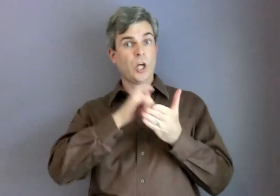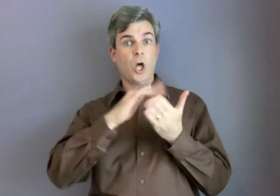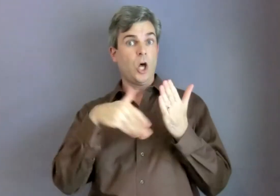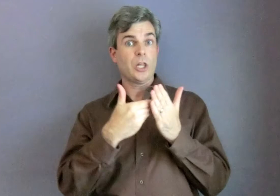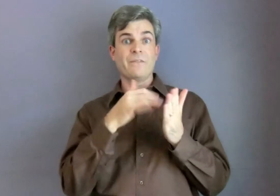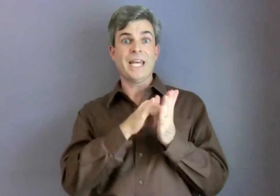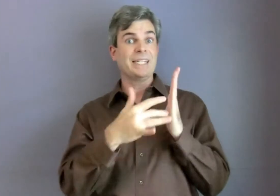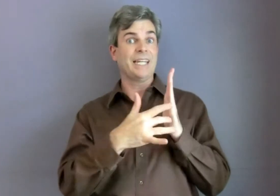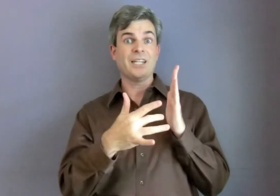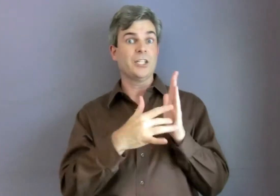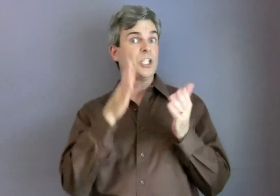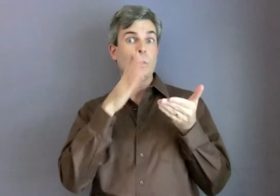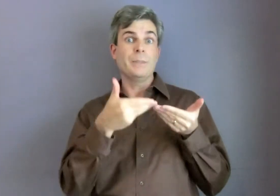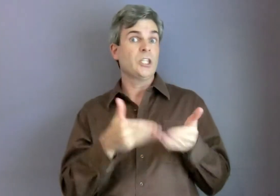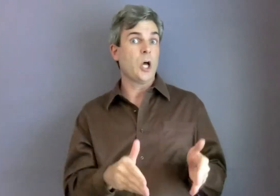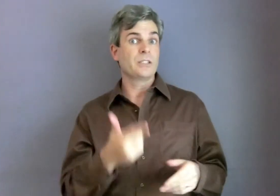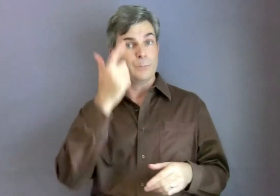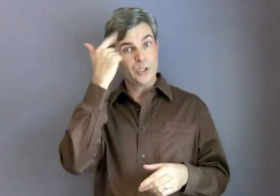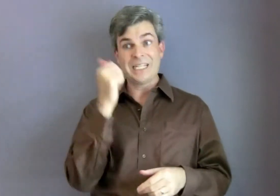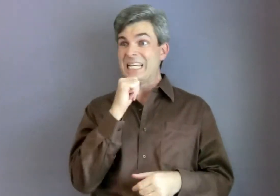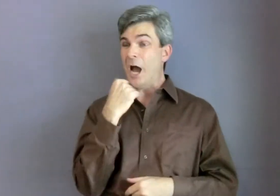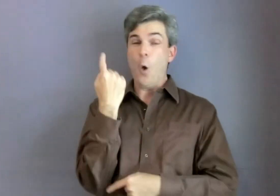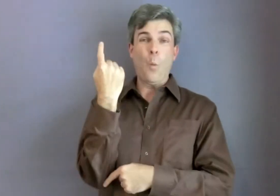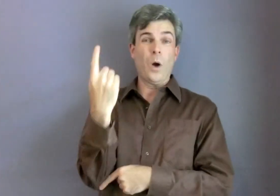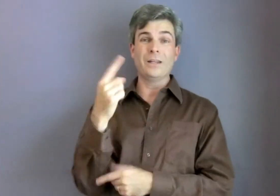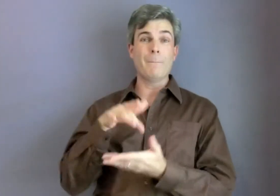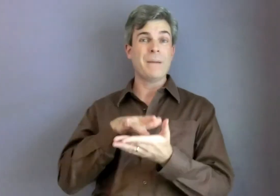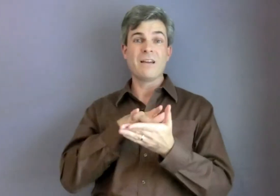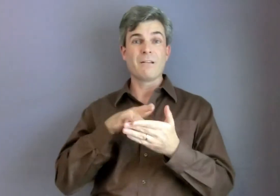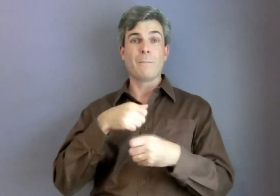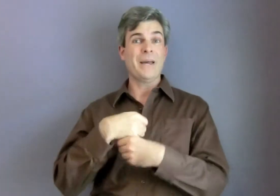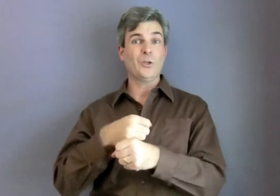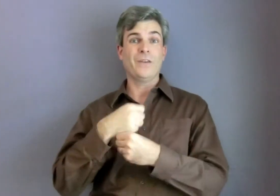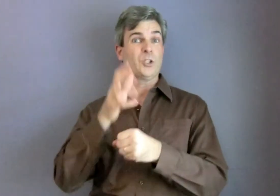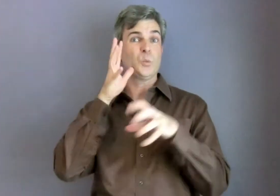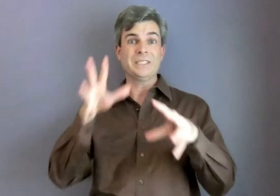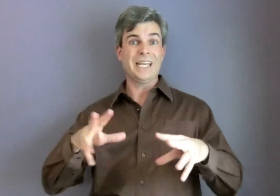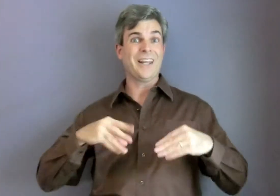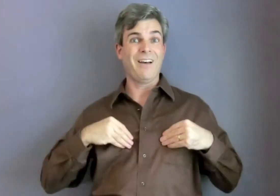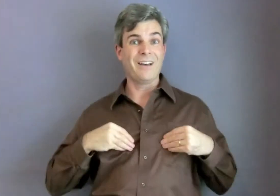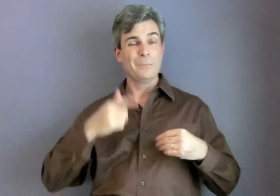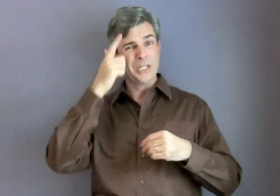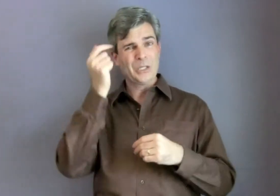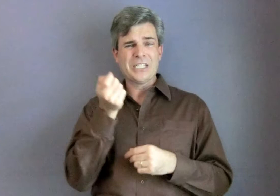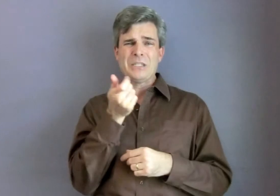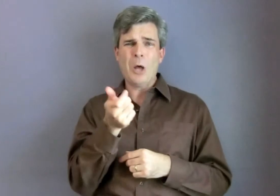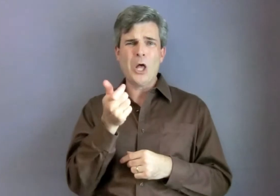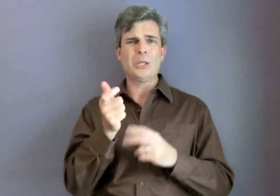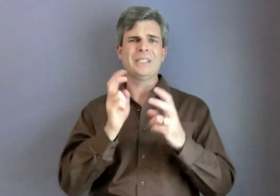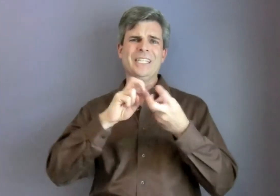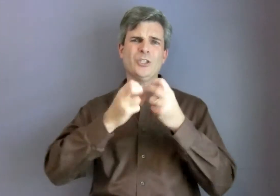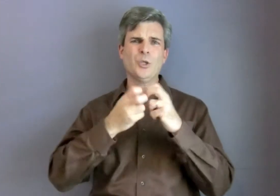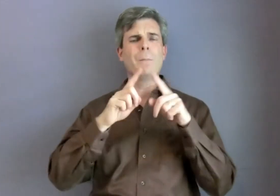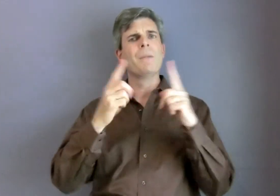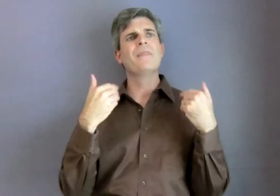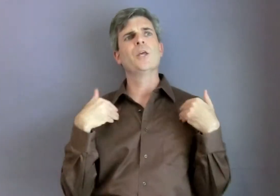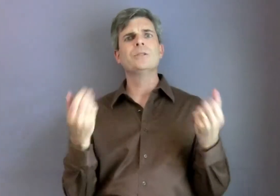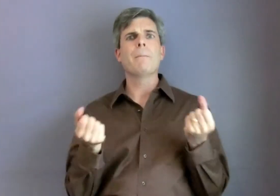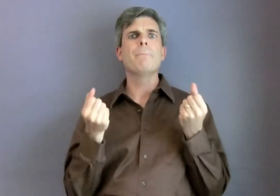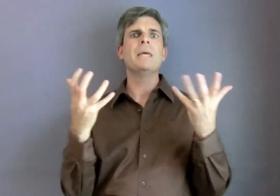medical manufacturer would take it on because it was a small issue. But there's millions of deaf people in the world, and the cochlear implant has given